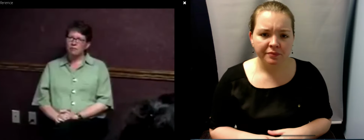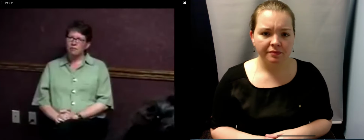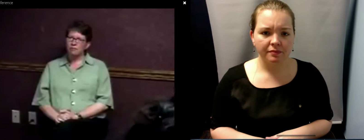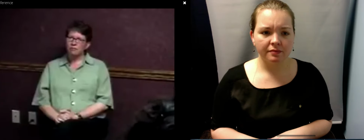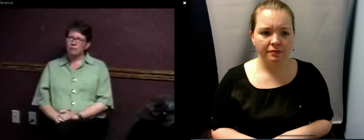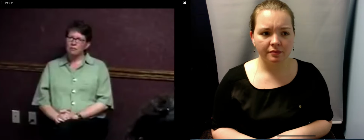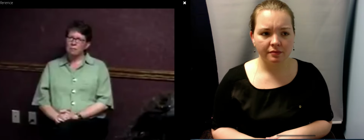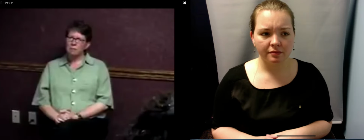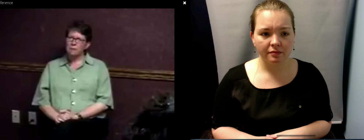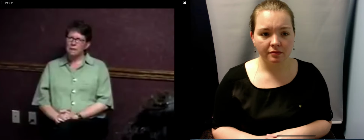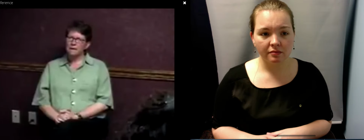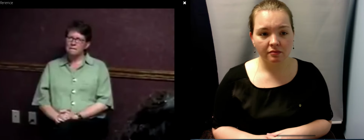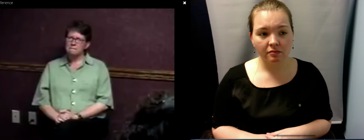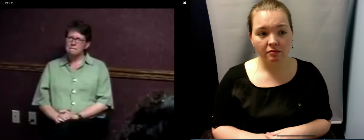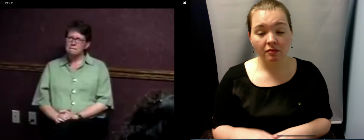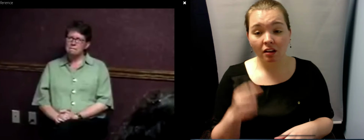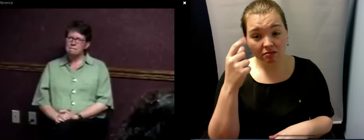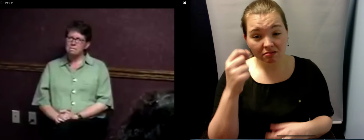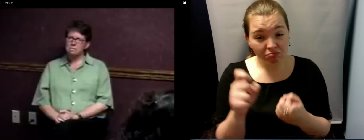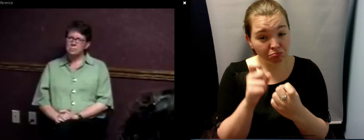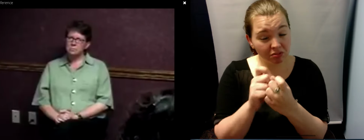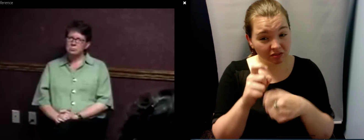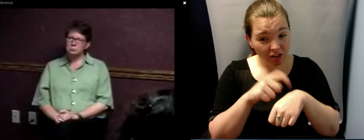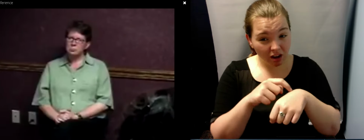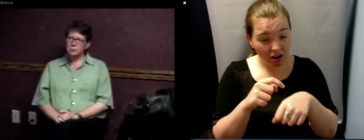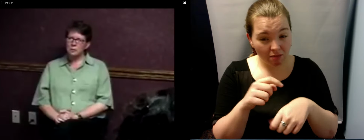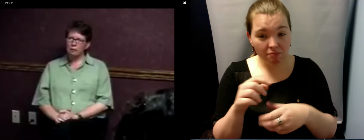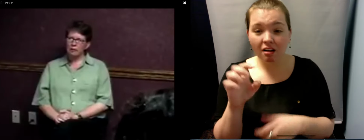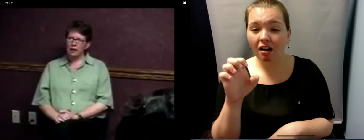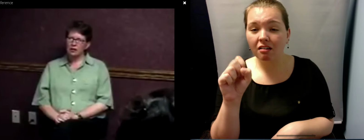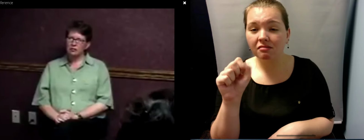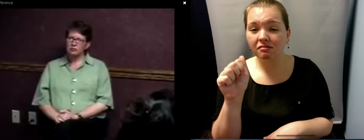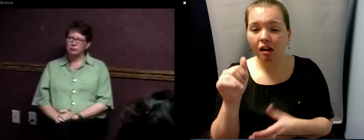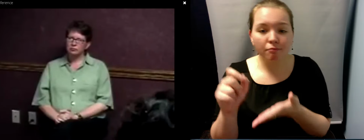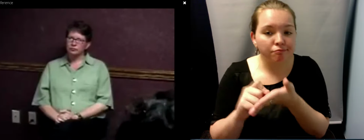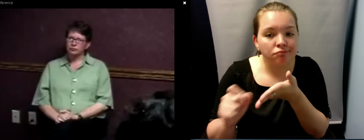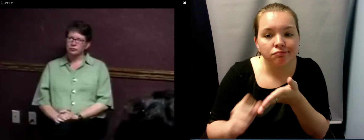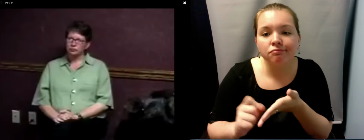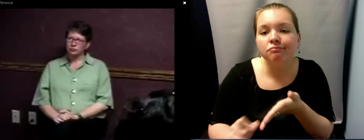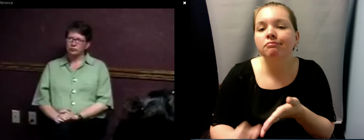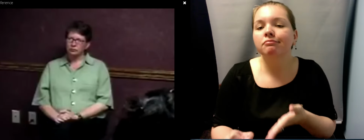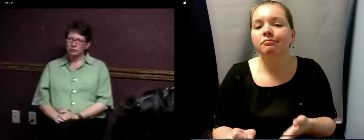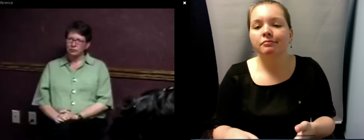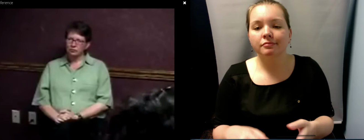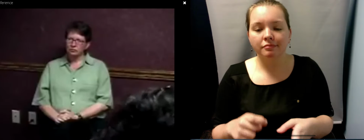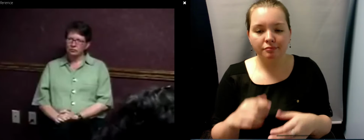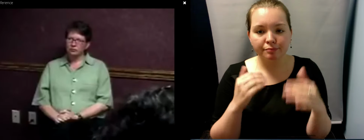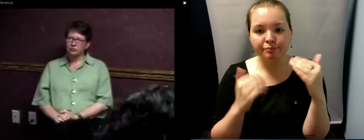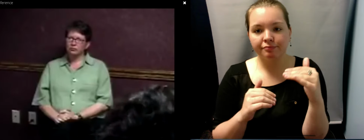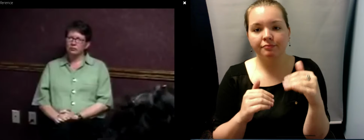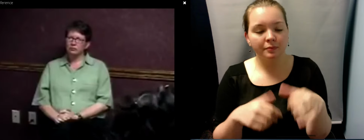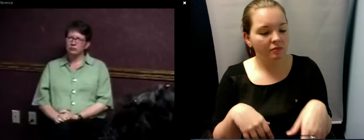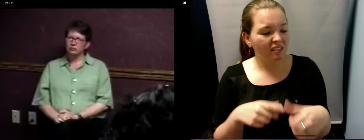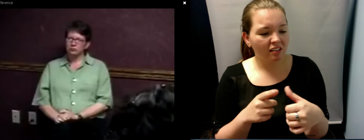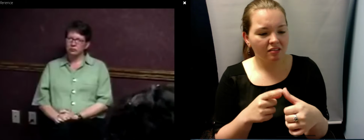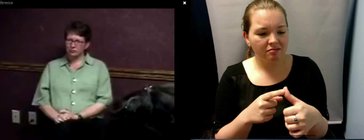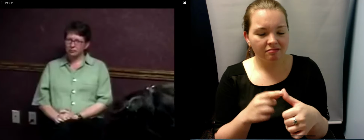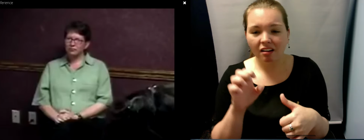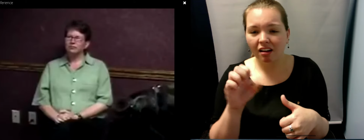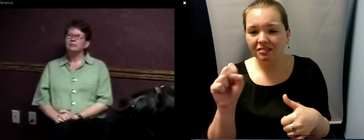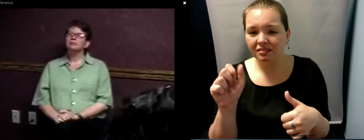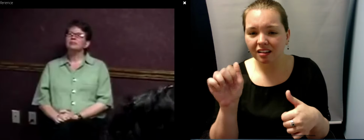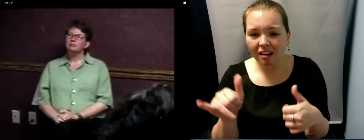specified time to work on their essays. They've been doing those personal stories and some creative writing.